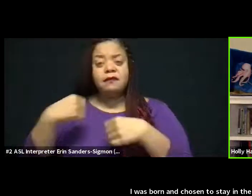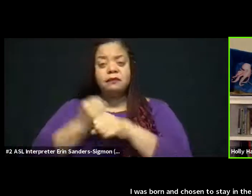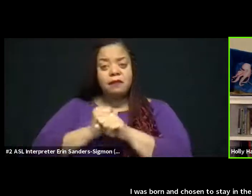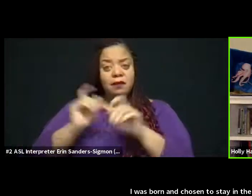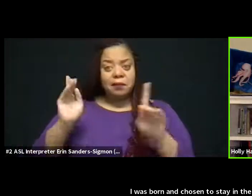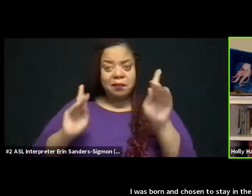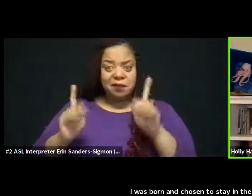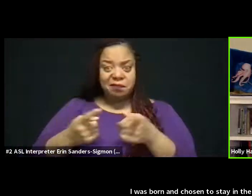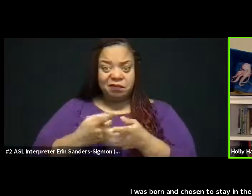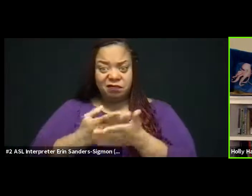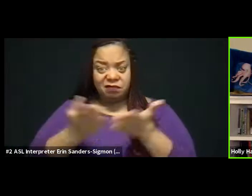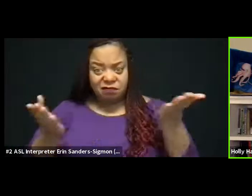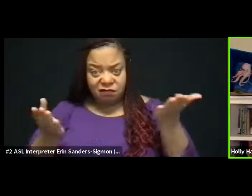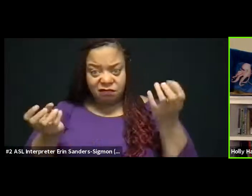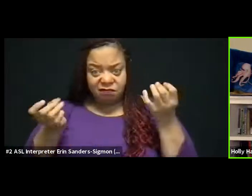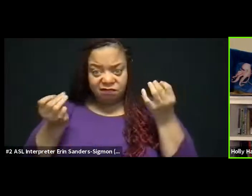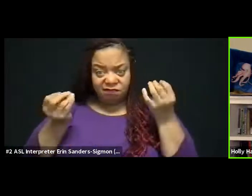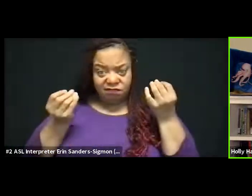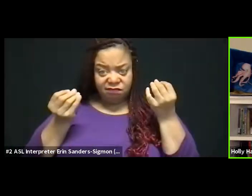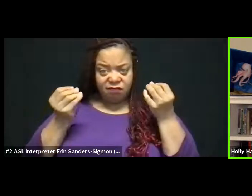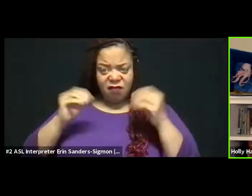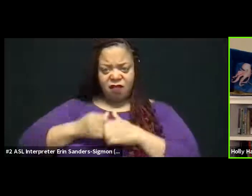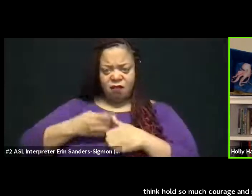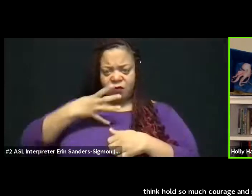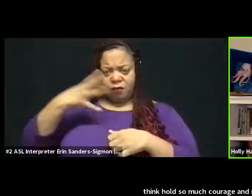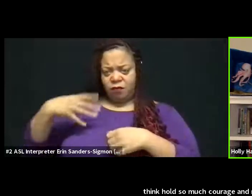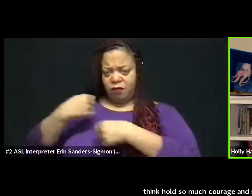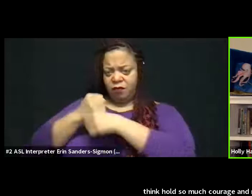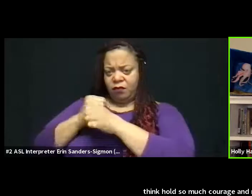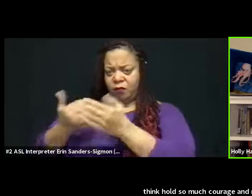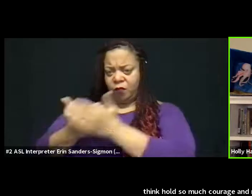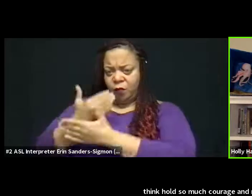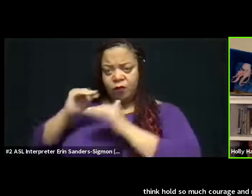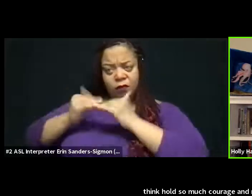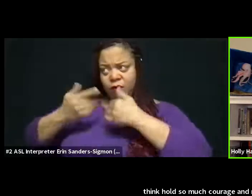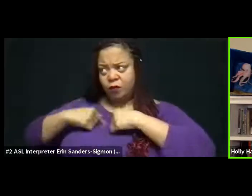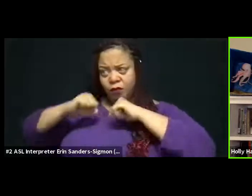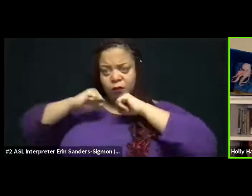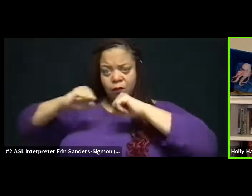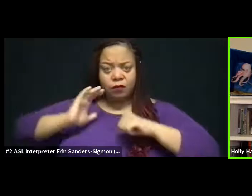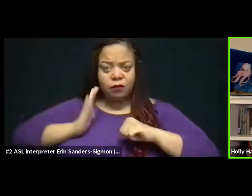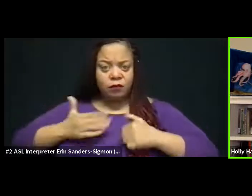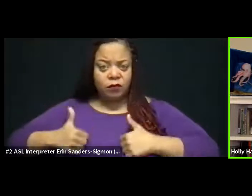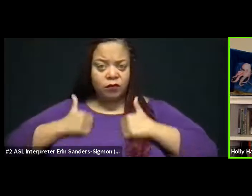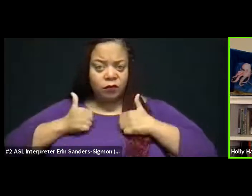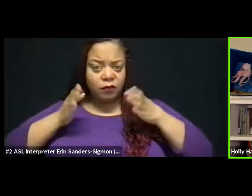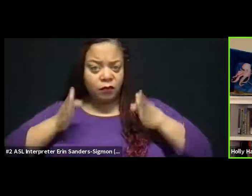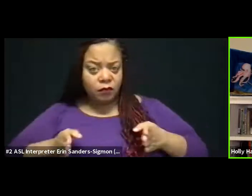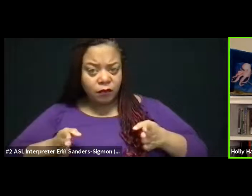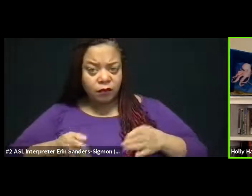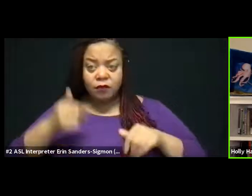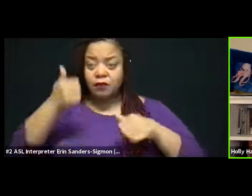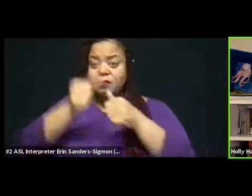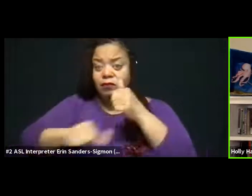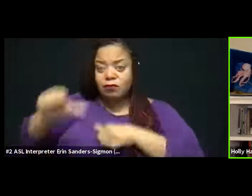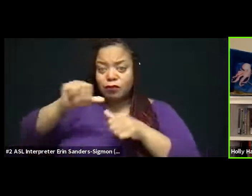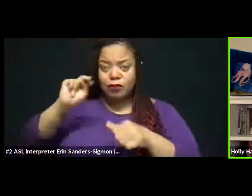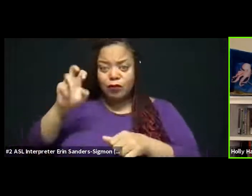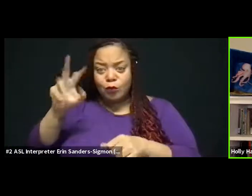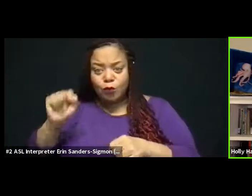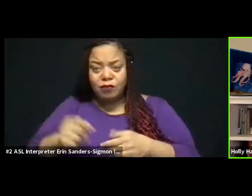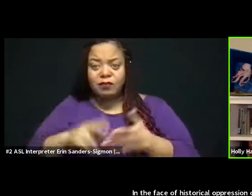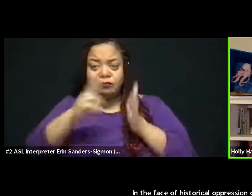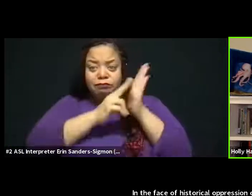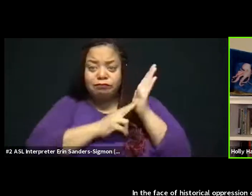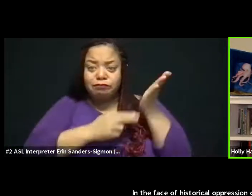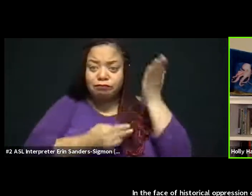rallies, seeing their teachers and each other on the news, passing around petitions and more. And so knowing we had